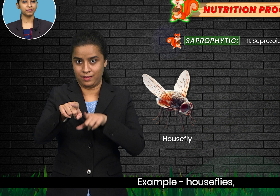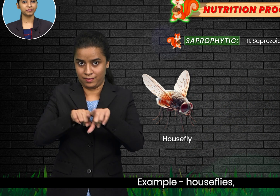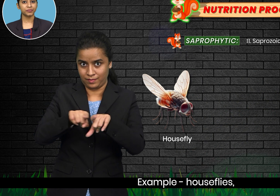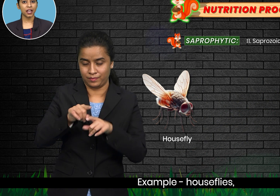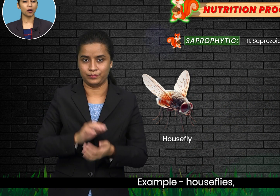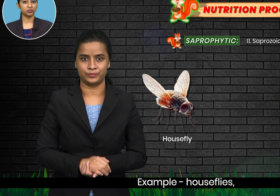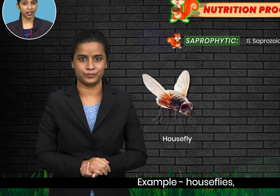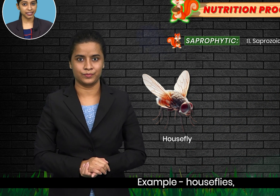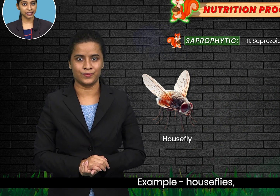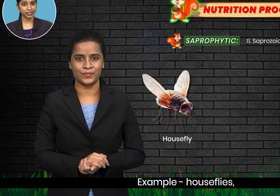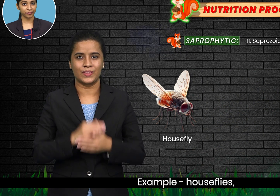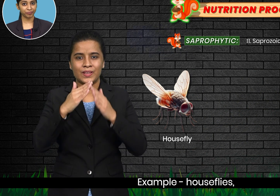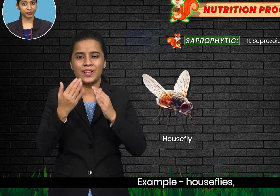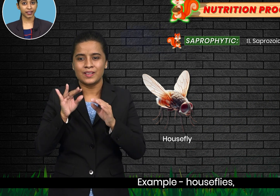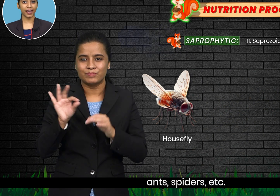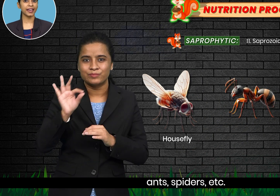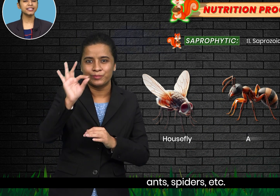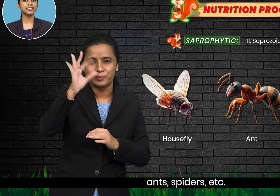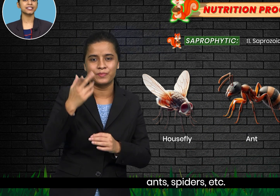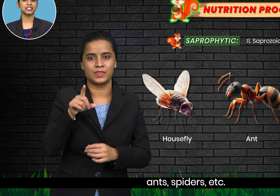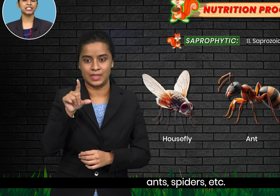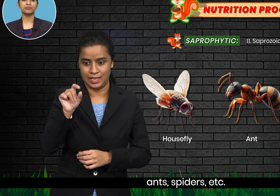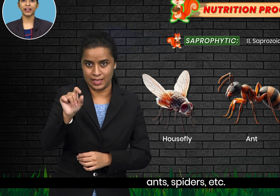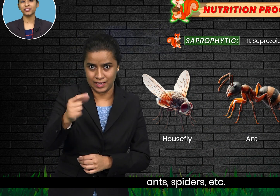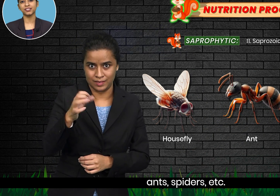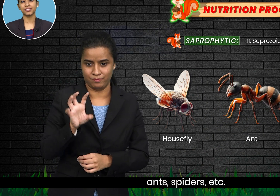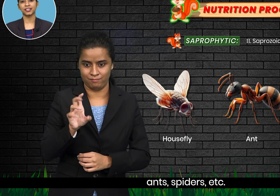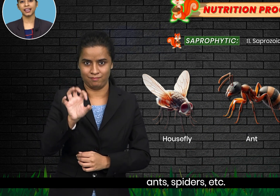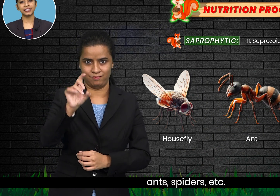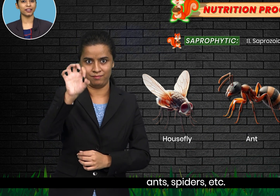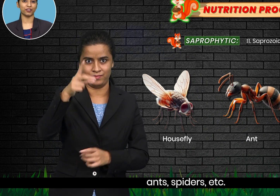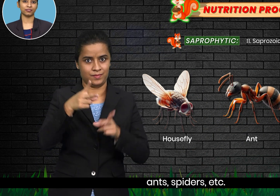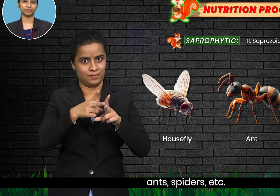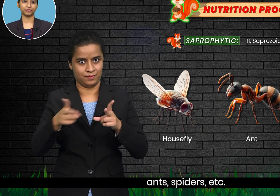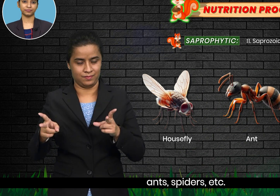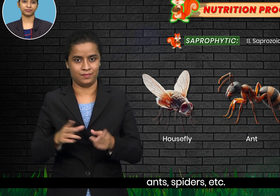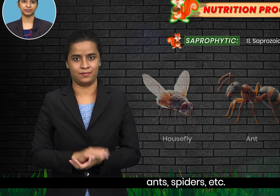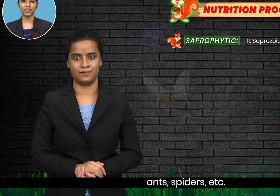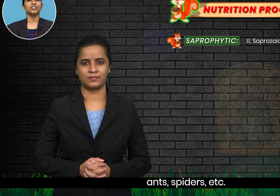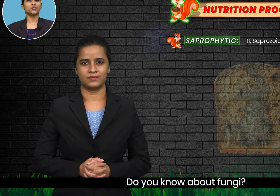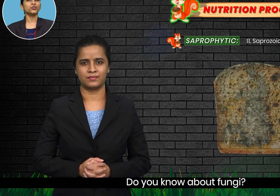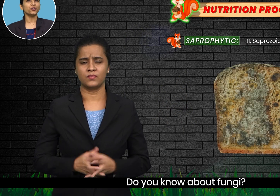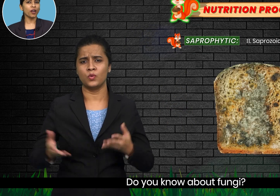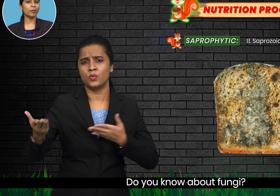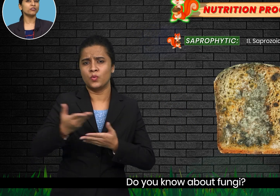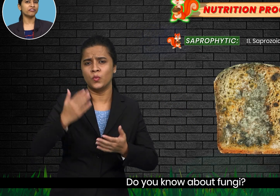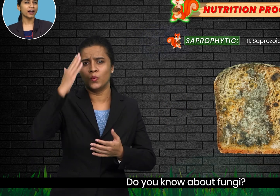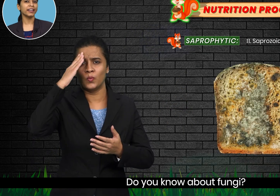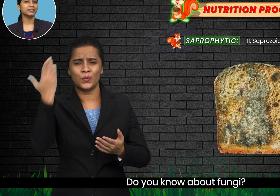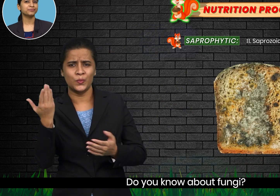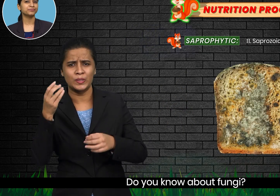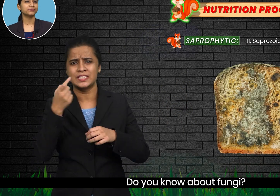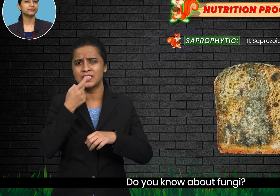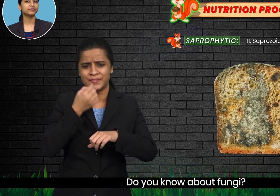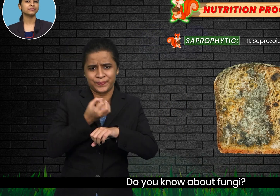Example, houseflies, ants, spiders, etc. Do you know about